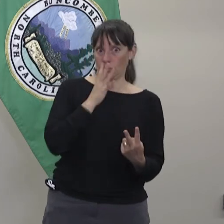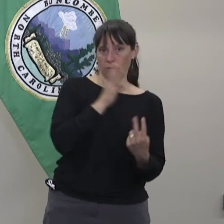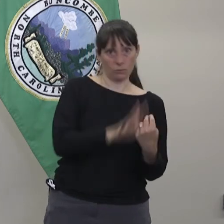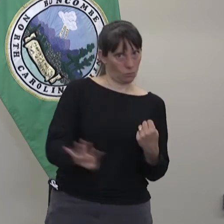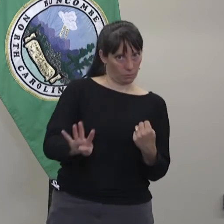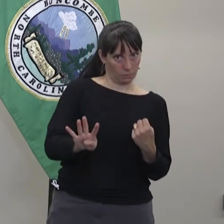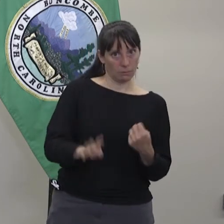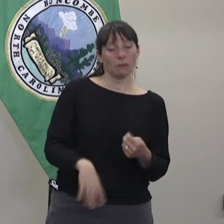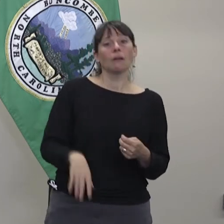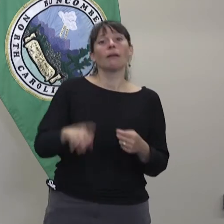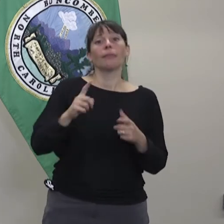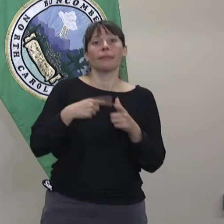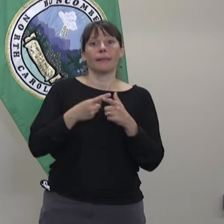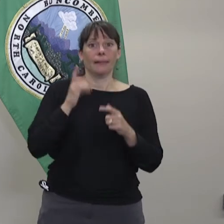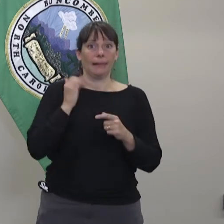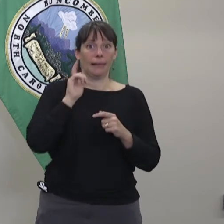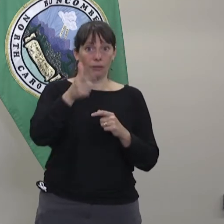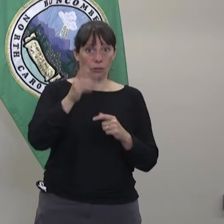at